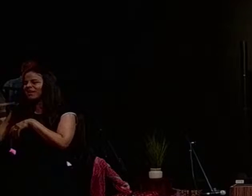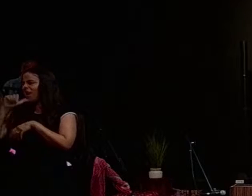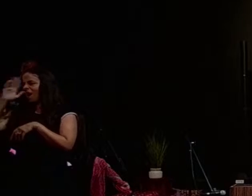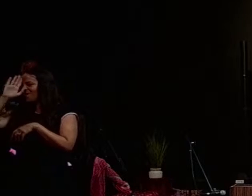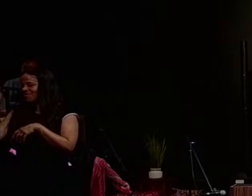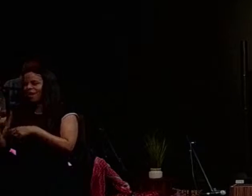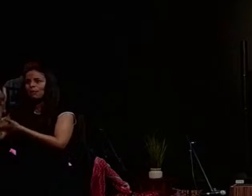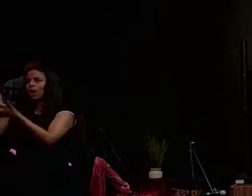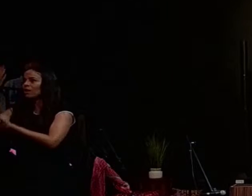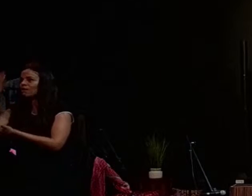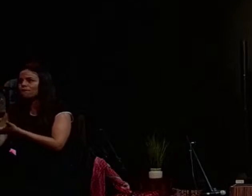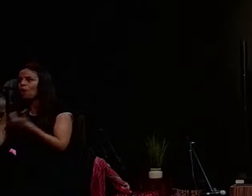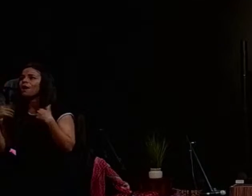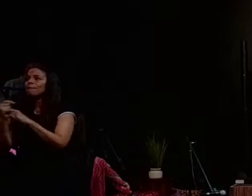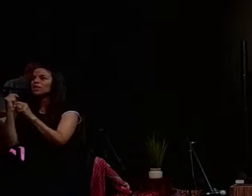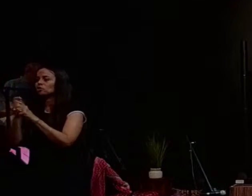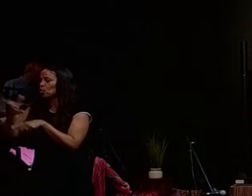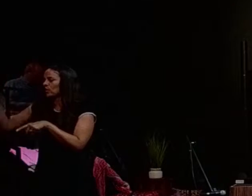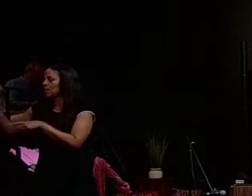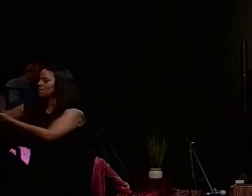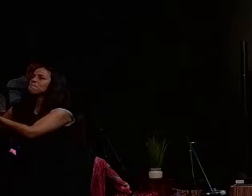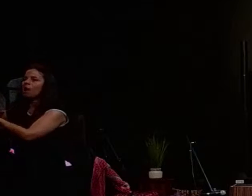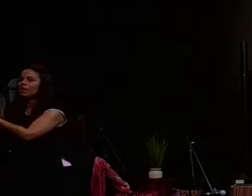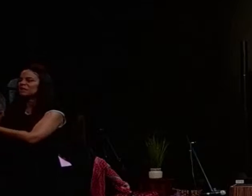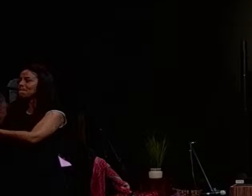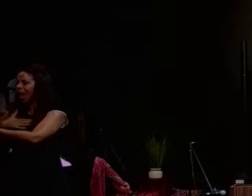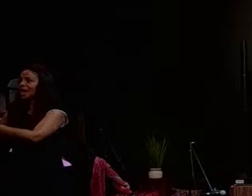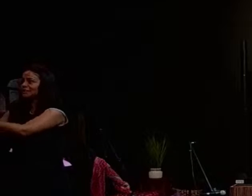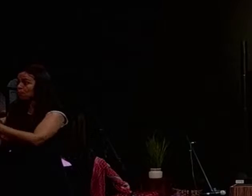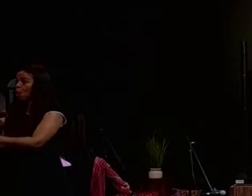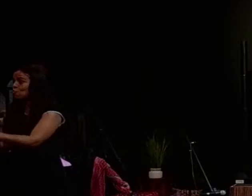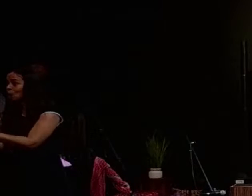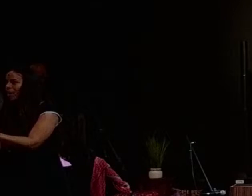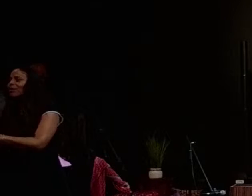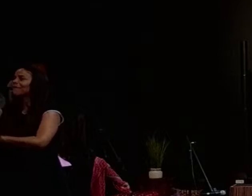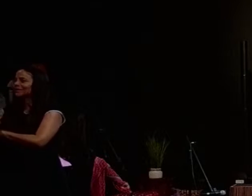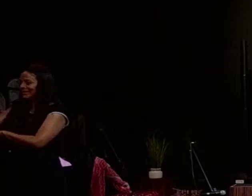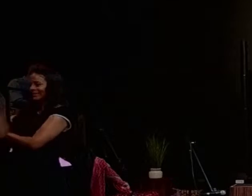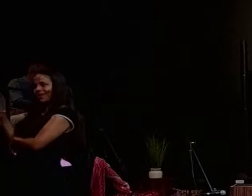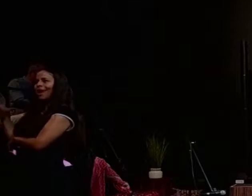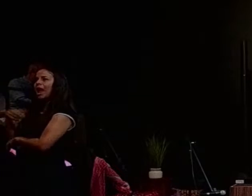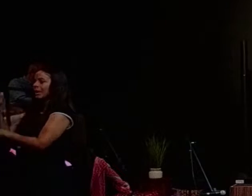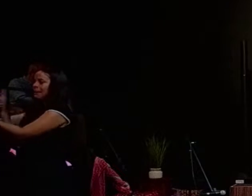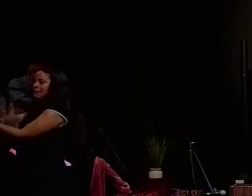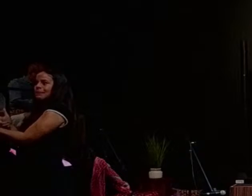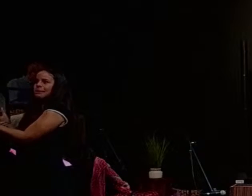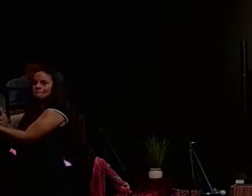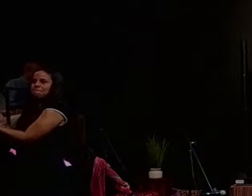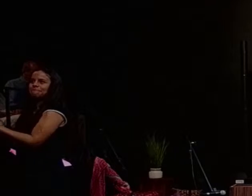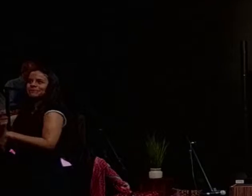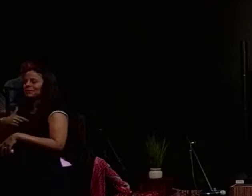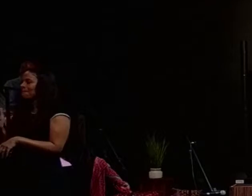out front, so I had my truck. I had this little spot off on the side that I picked out. It was my spot. There's a tree in the back, I lined it up, primo. It